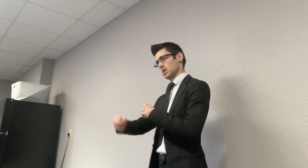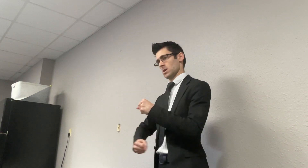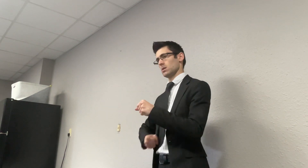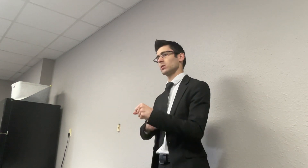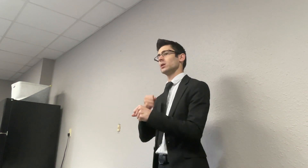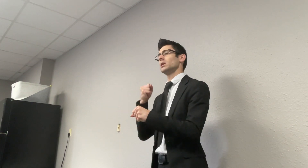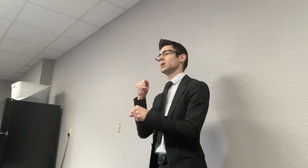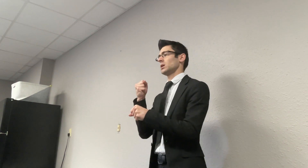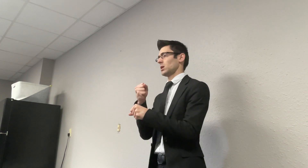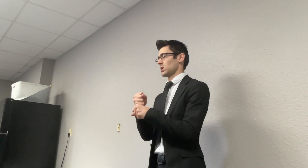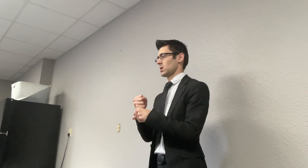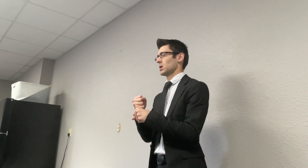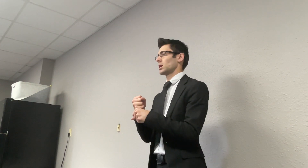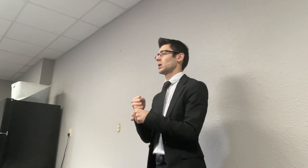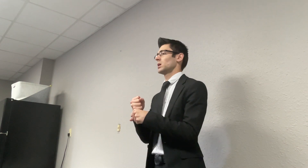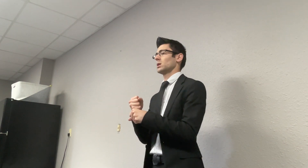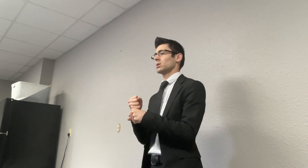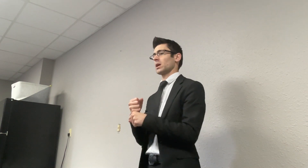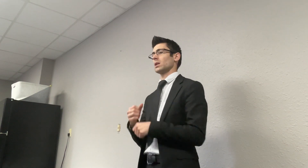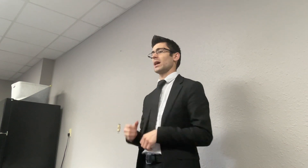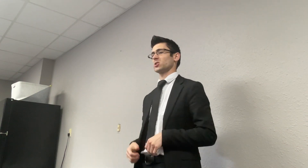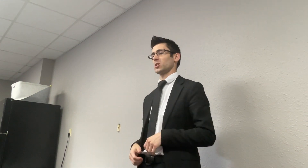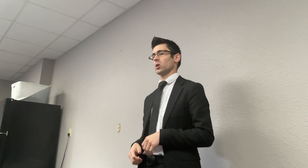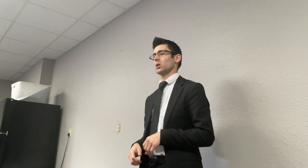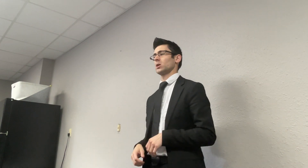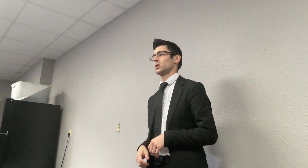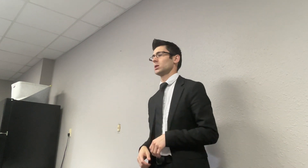Year. Good. Year. Okay, last year.